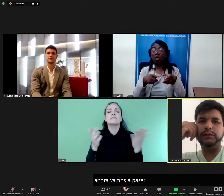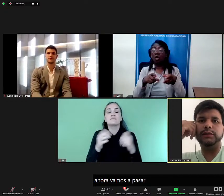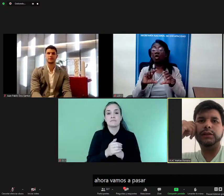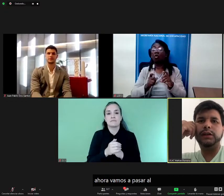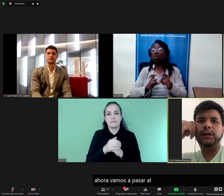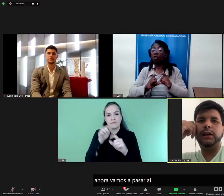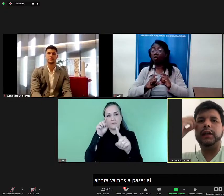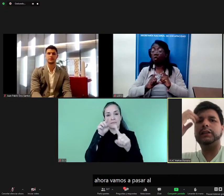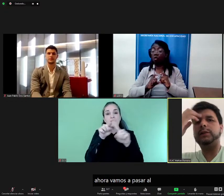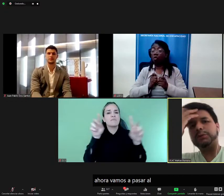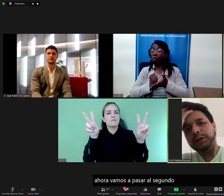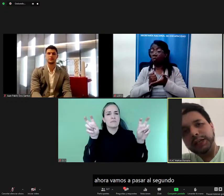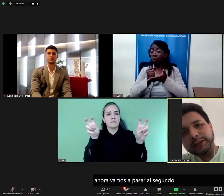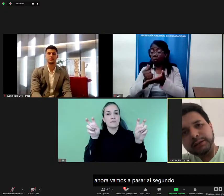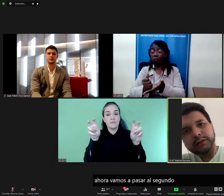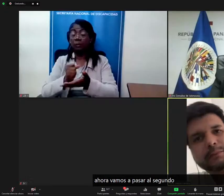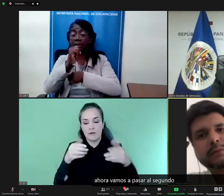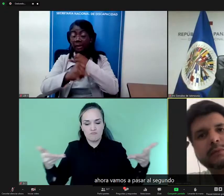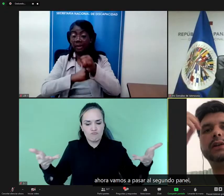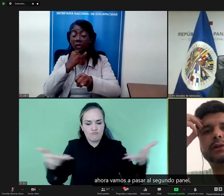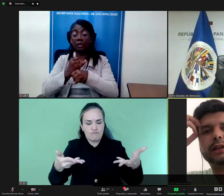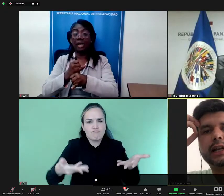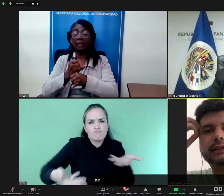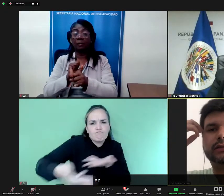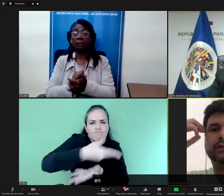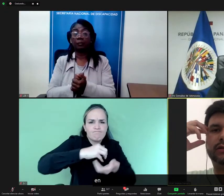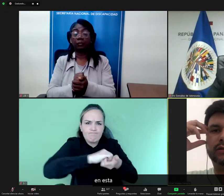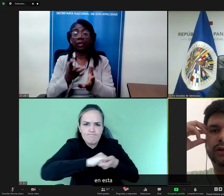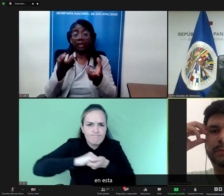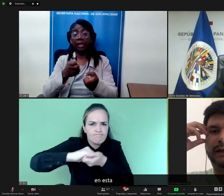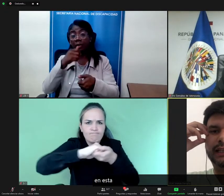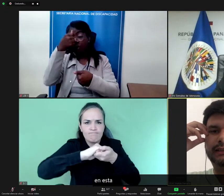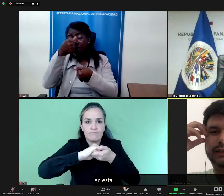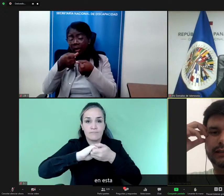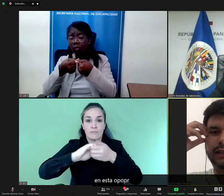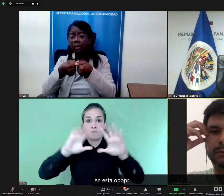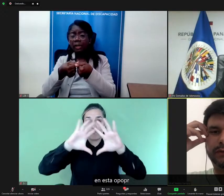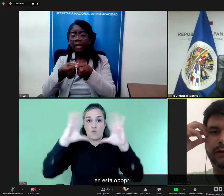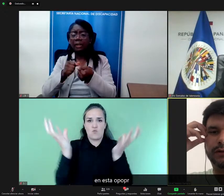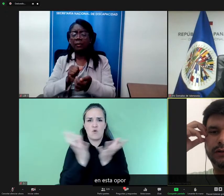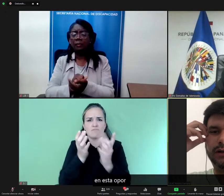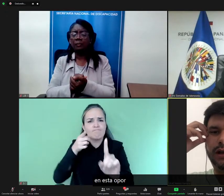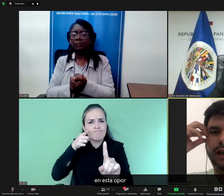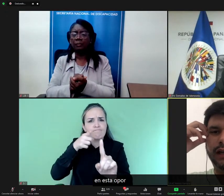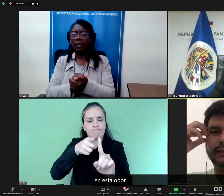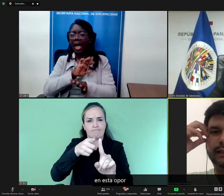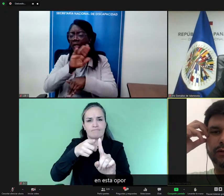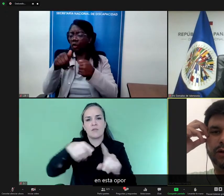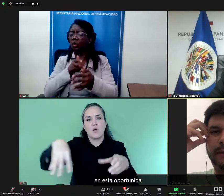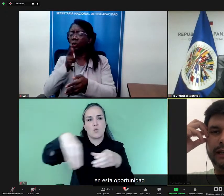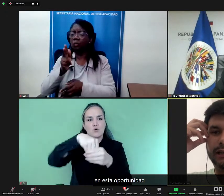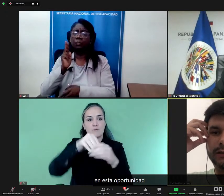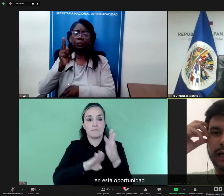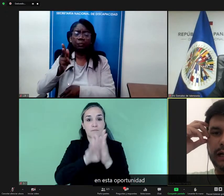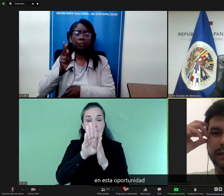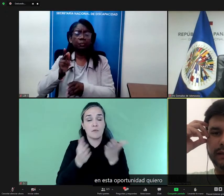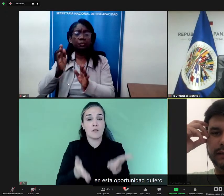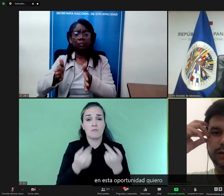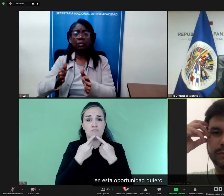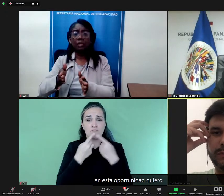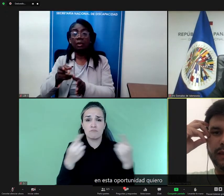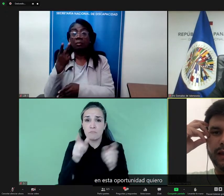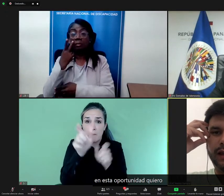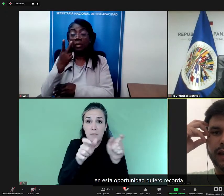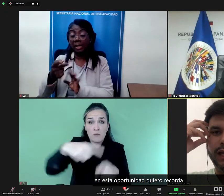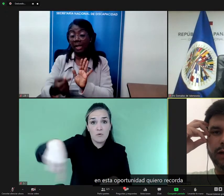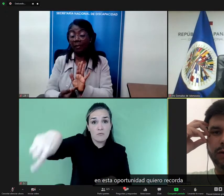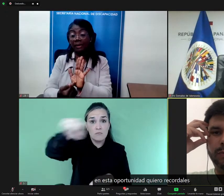international cooperation for inclusive development right now i would like to remind all of the panelists to please turn